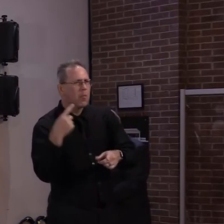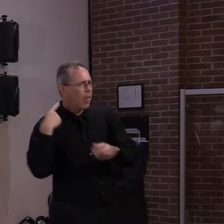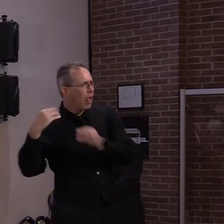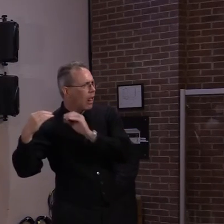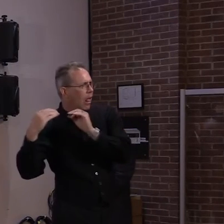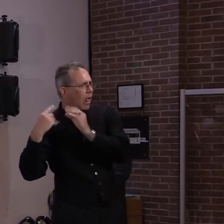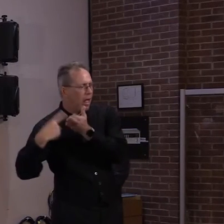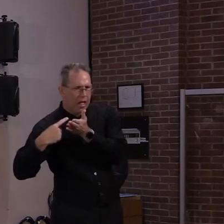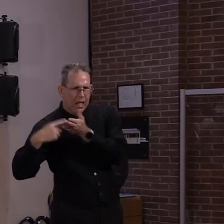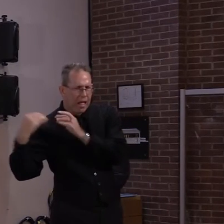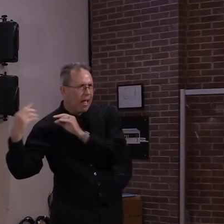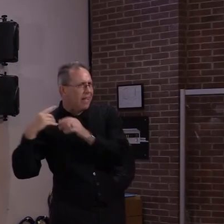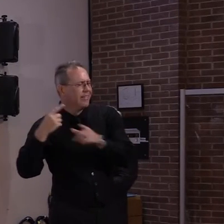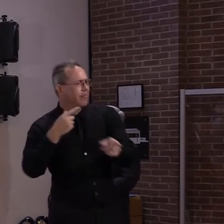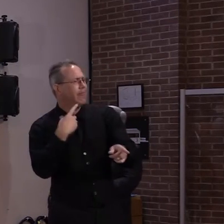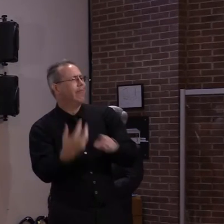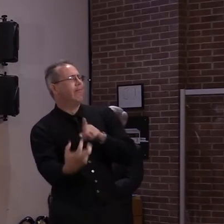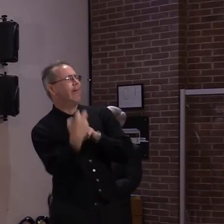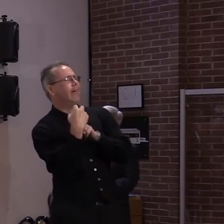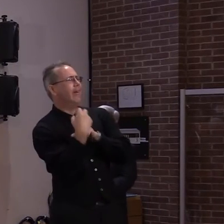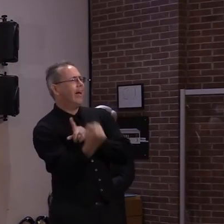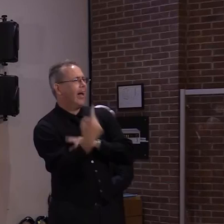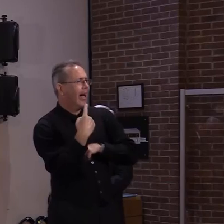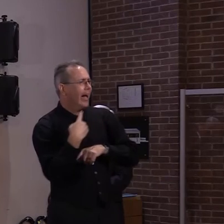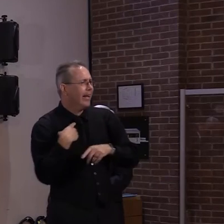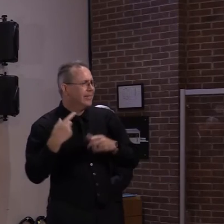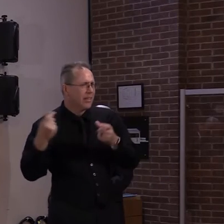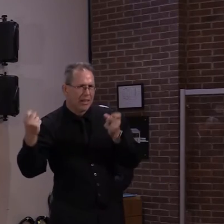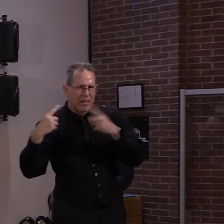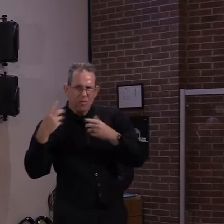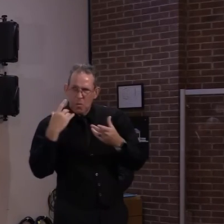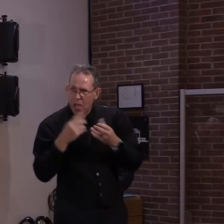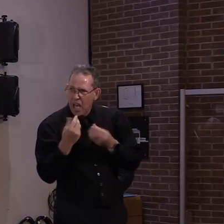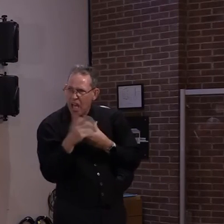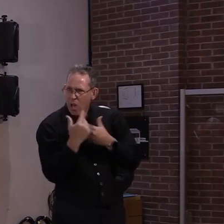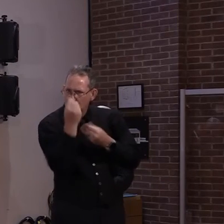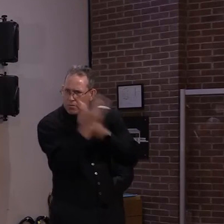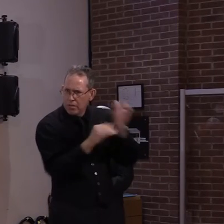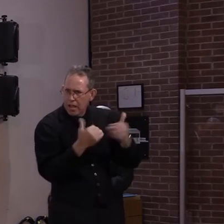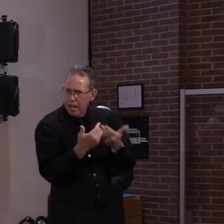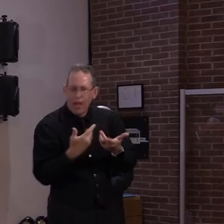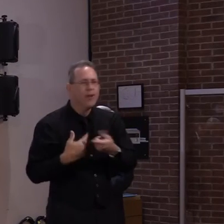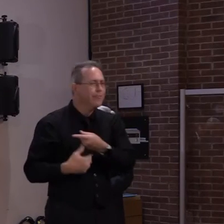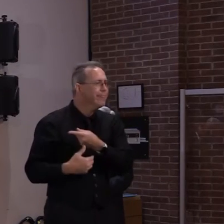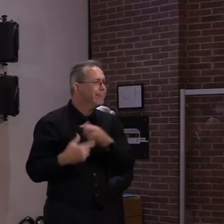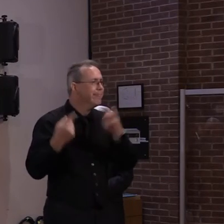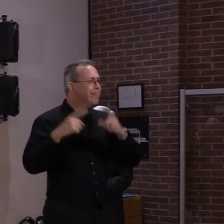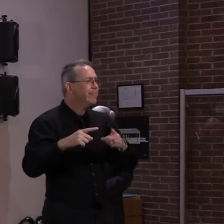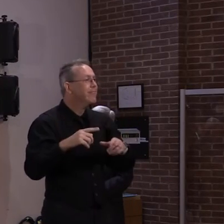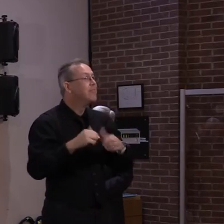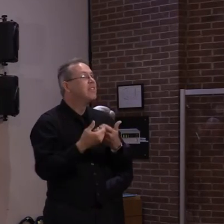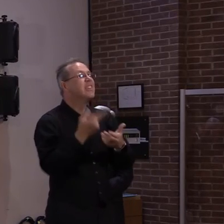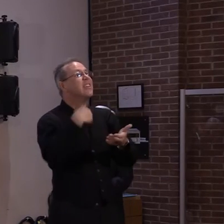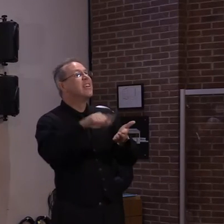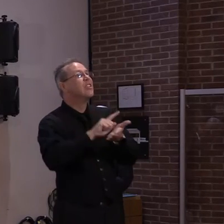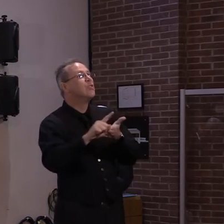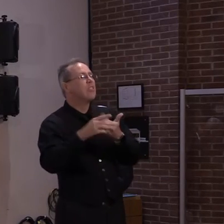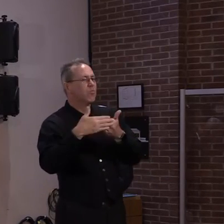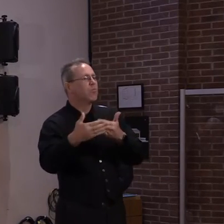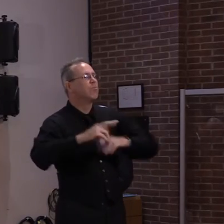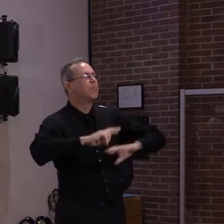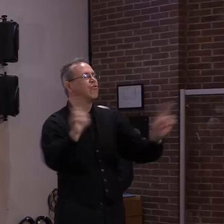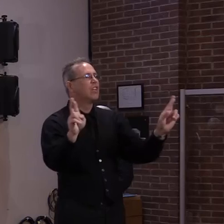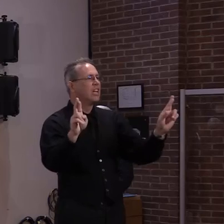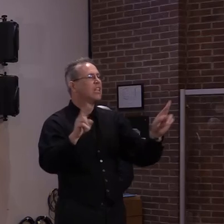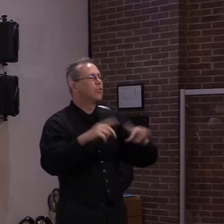clamor for more information on the facilities. So we'll be prepared at next week's conference to begin to show that table we used to